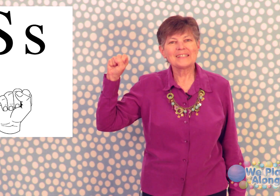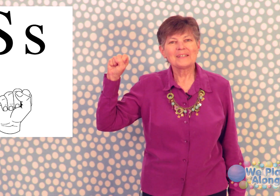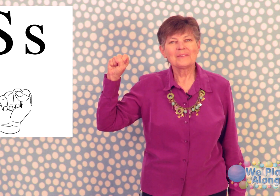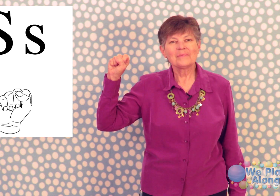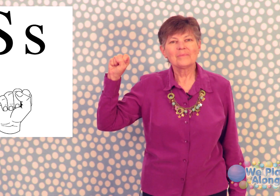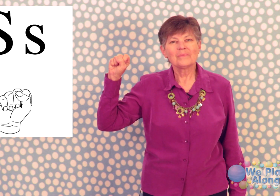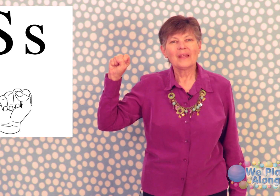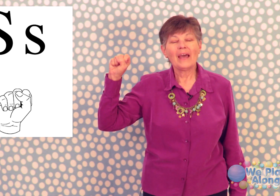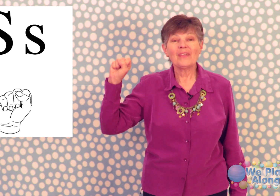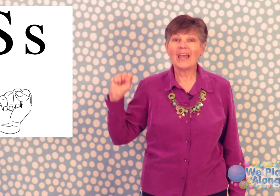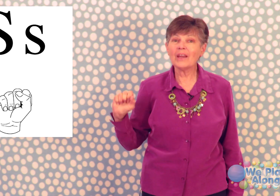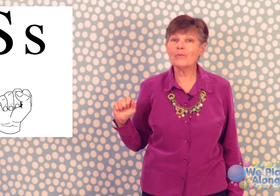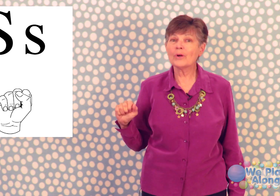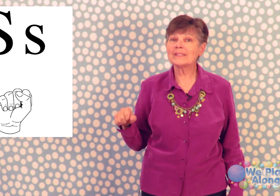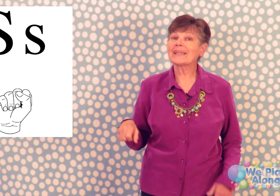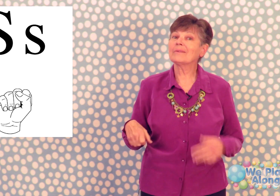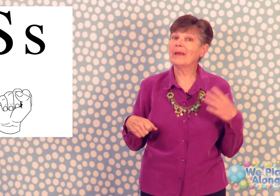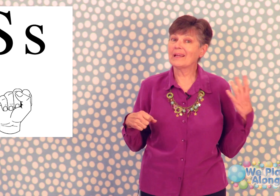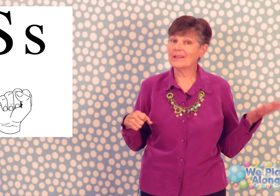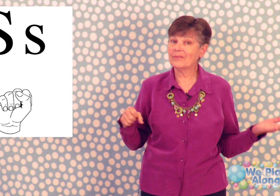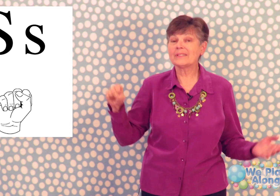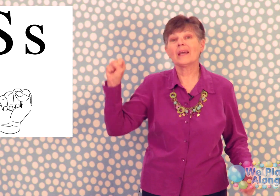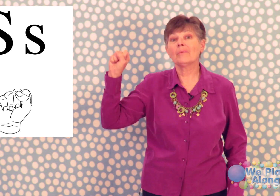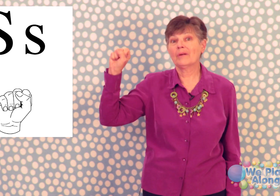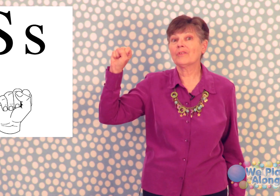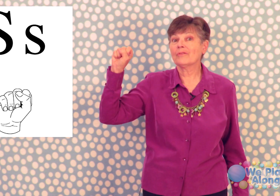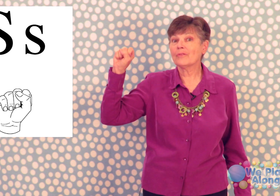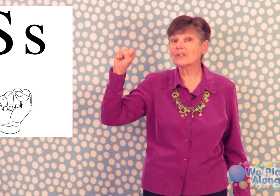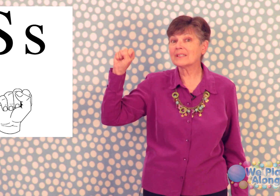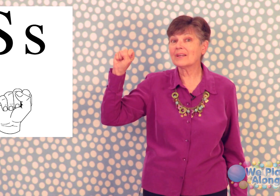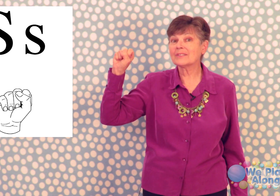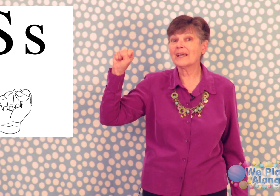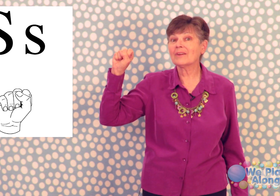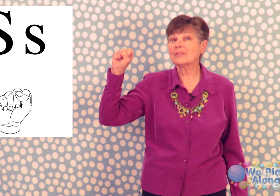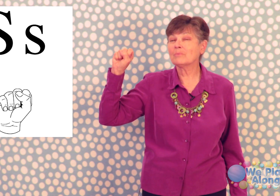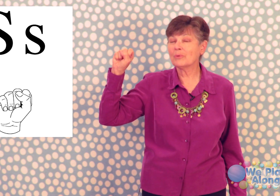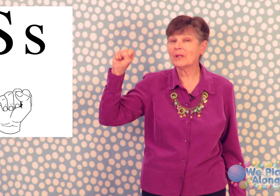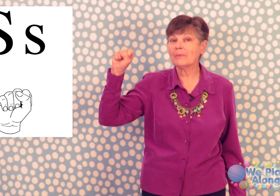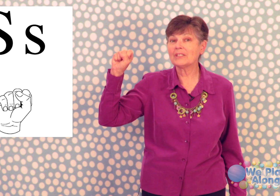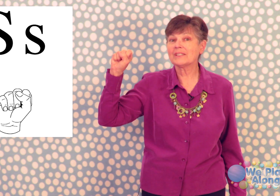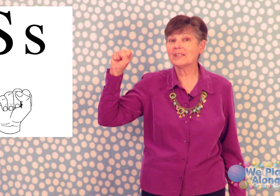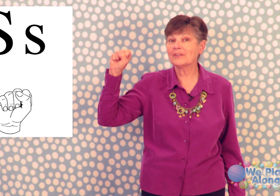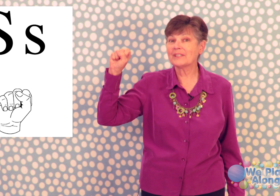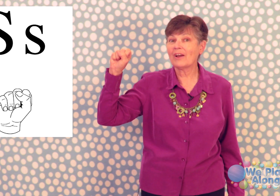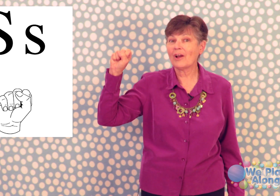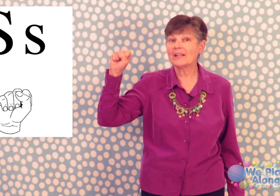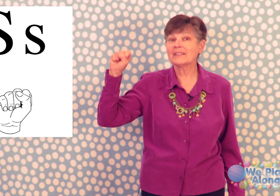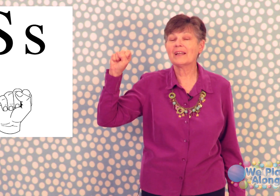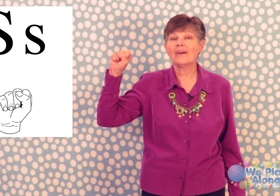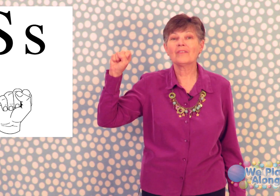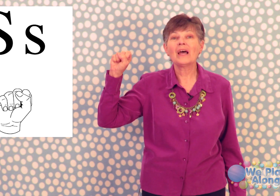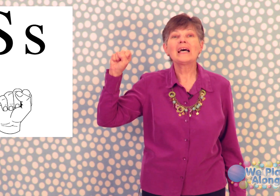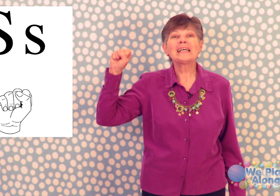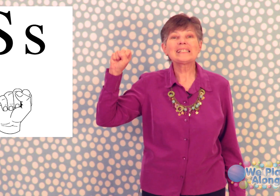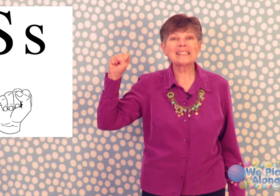S. At the end of words, it can make a different sound, but for the first letter sound, it's pretty much a single sound consonant of